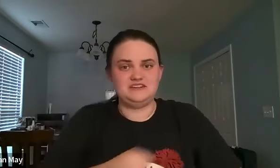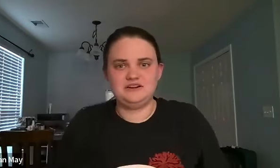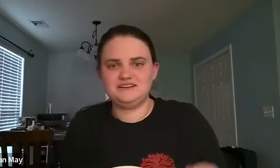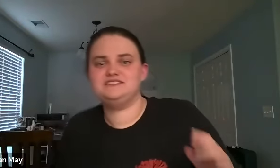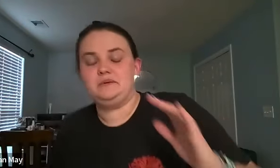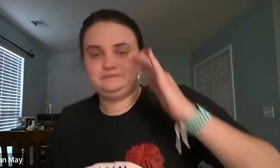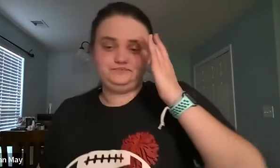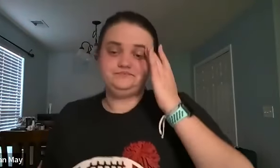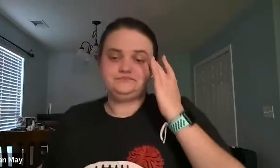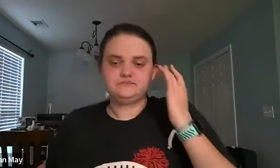dark. So